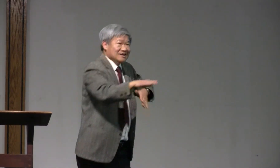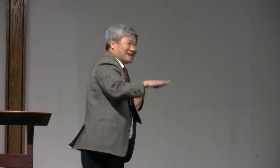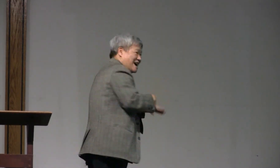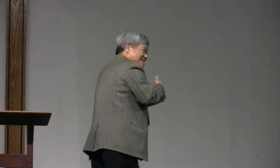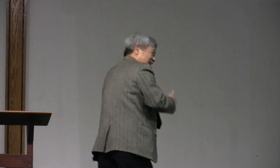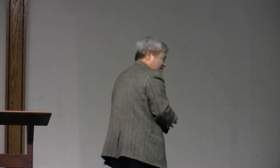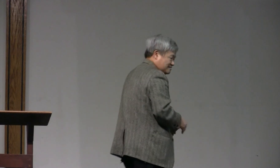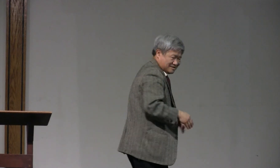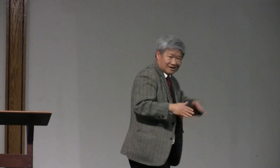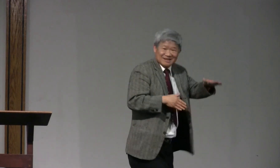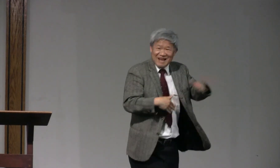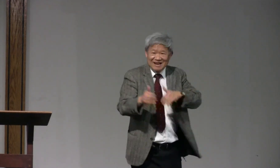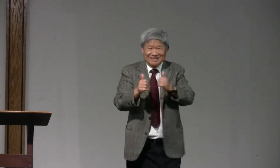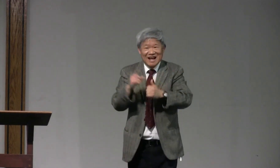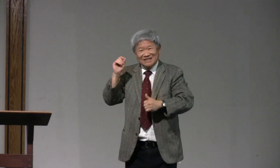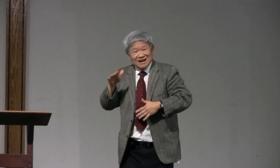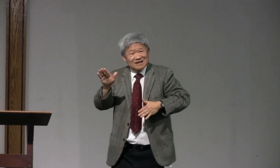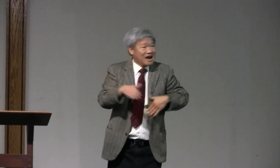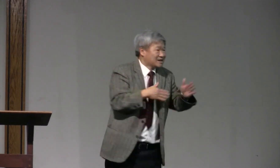with our friends, we walk with